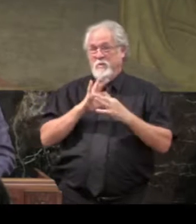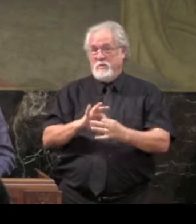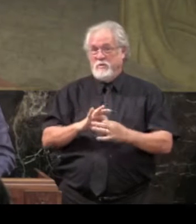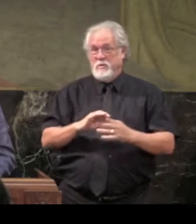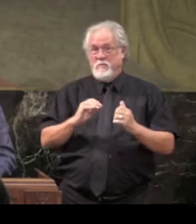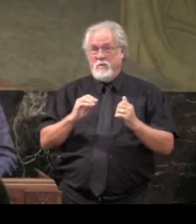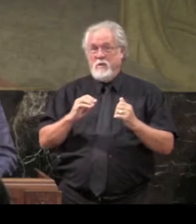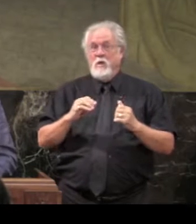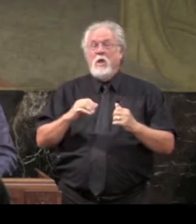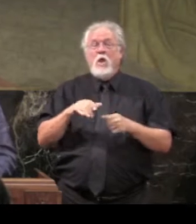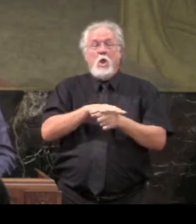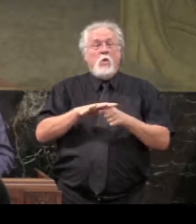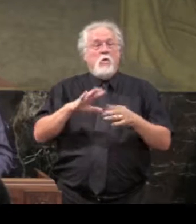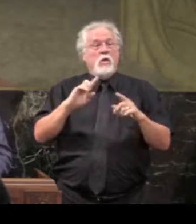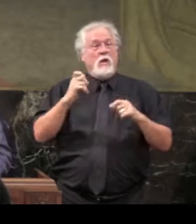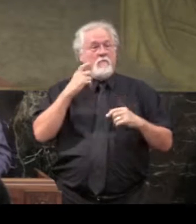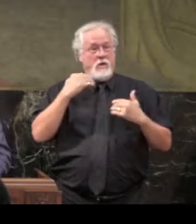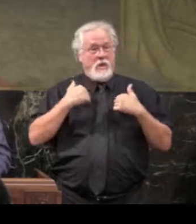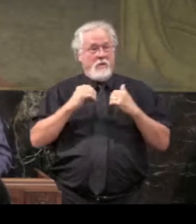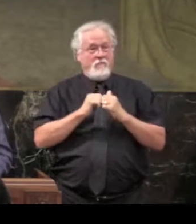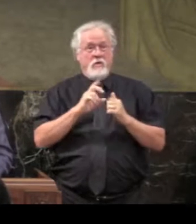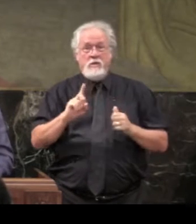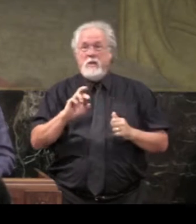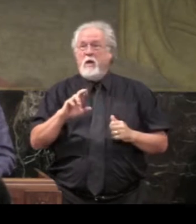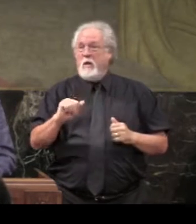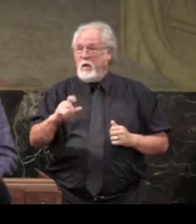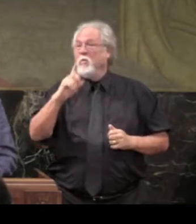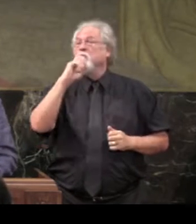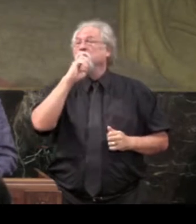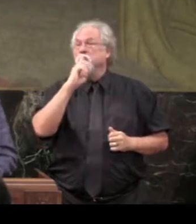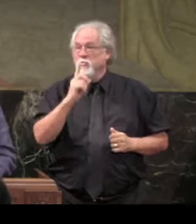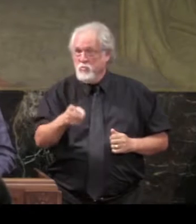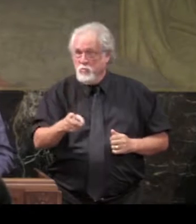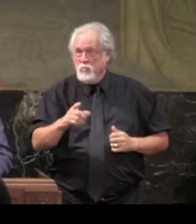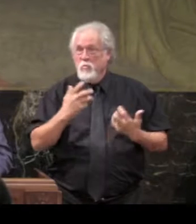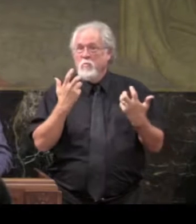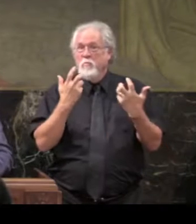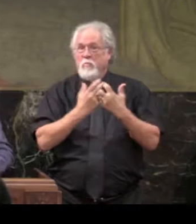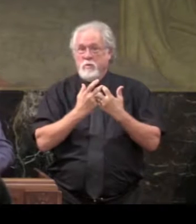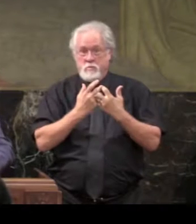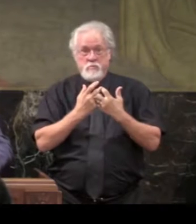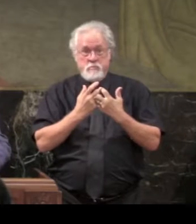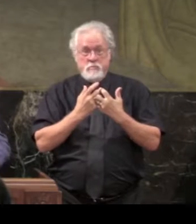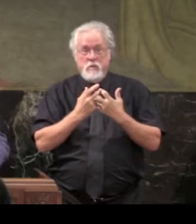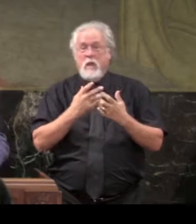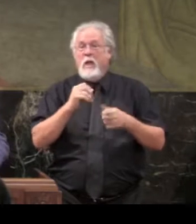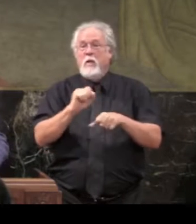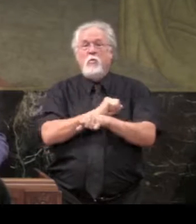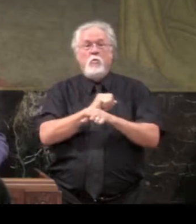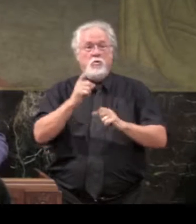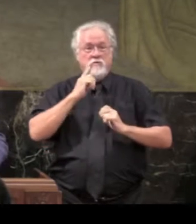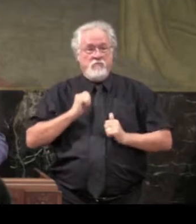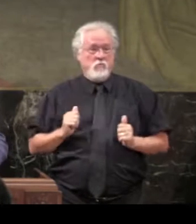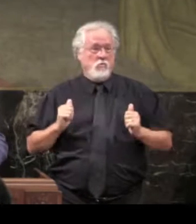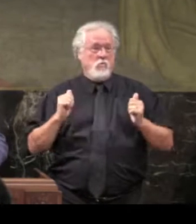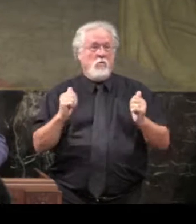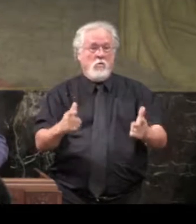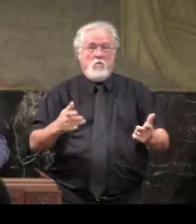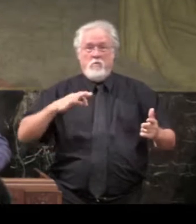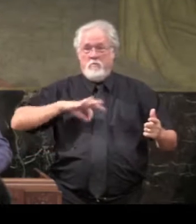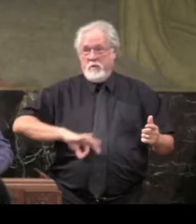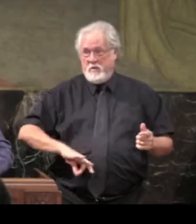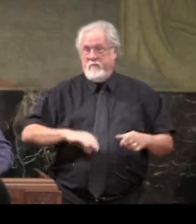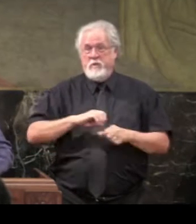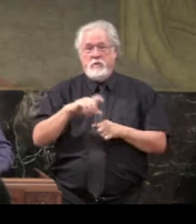has, that local government has with the DRA, it truly is a partnership, and it works for the benefit of everyone in the state